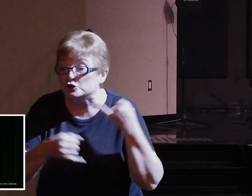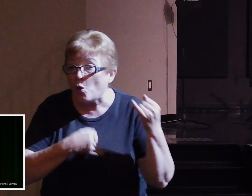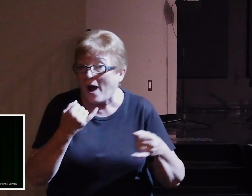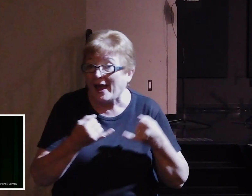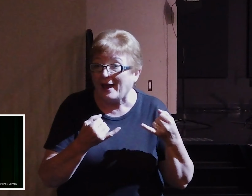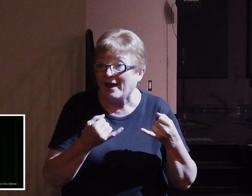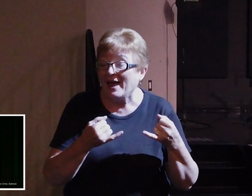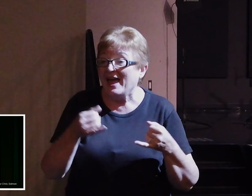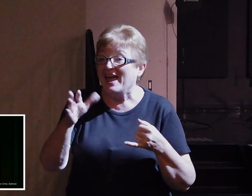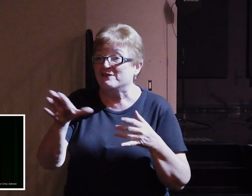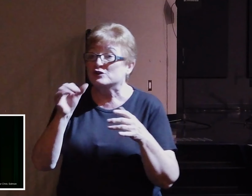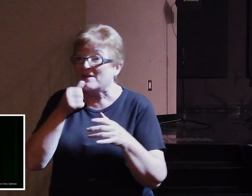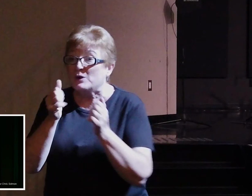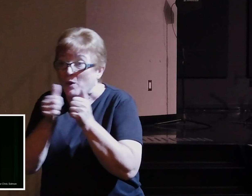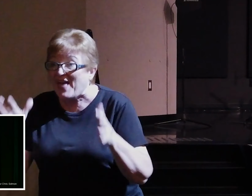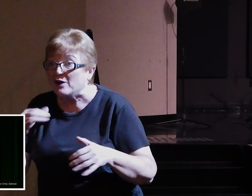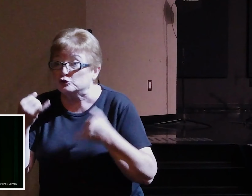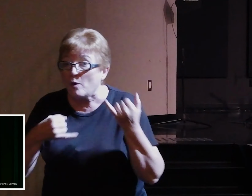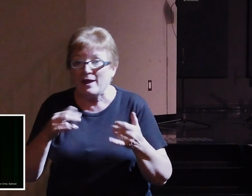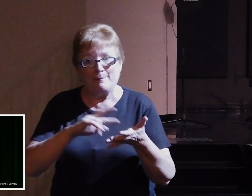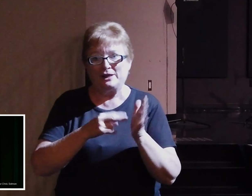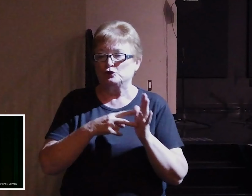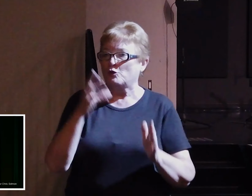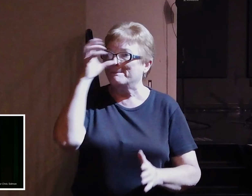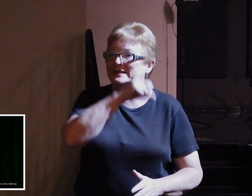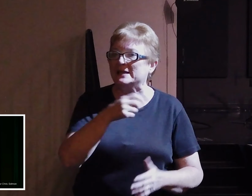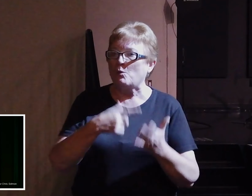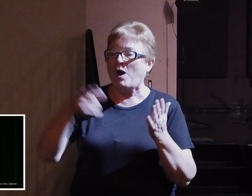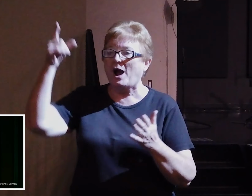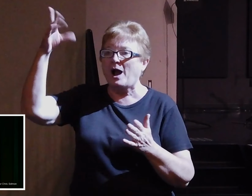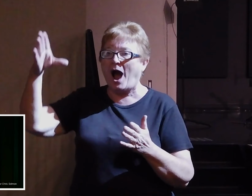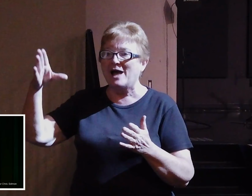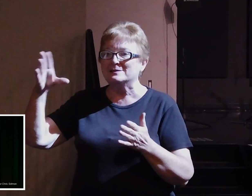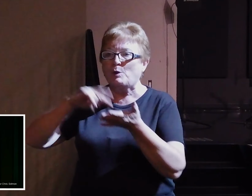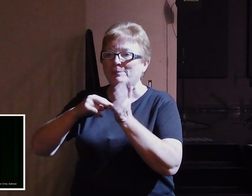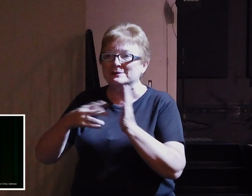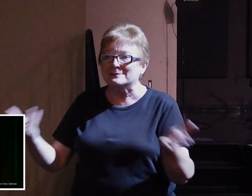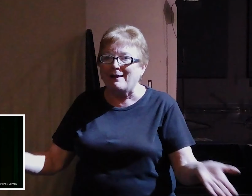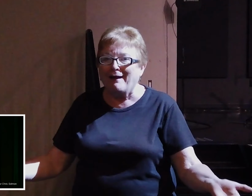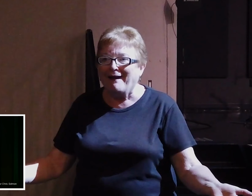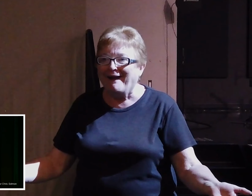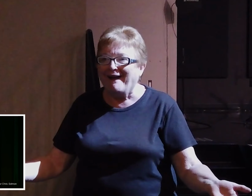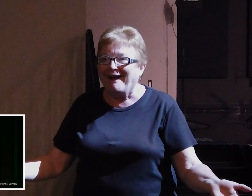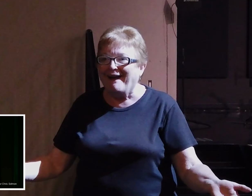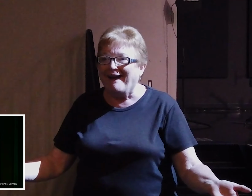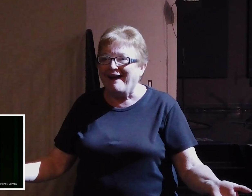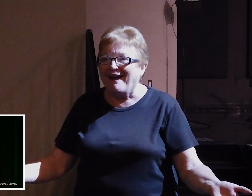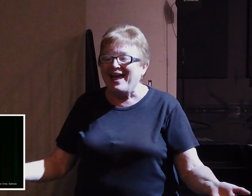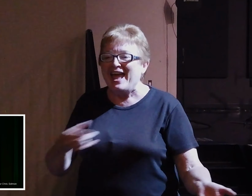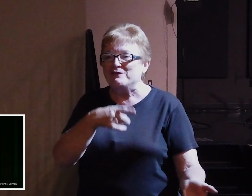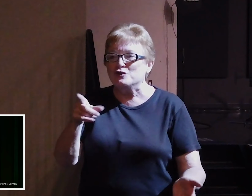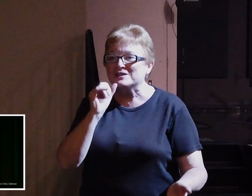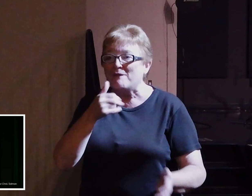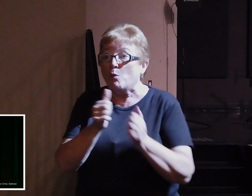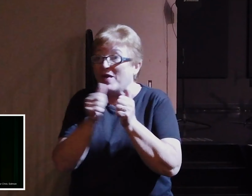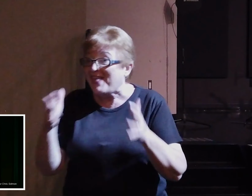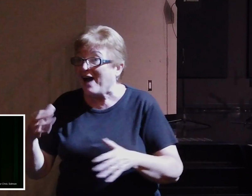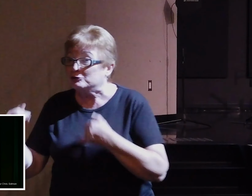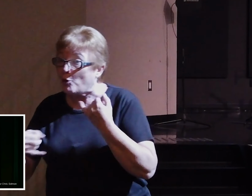what he is offering to you. You're missing the purpose of it. You've got your eyes on the wrong thing.